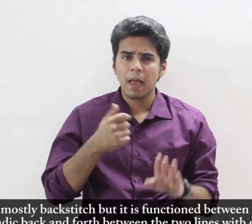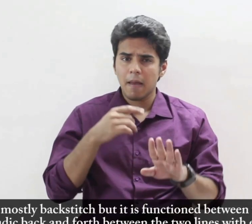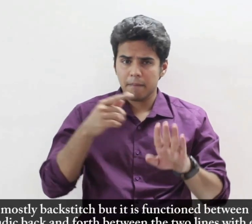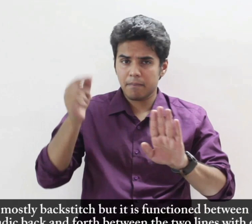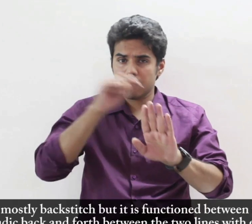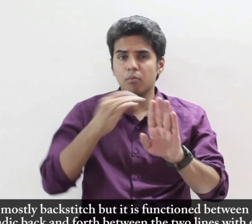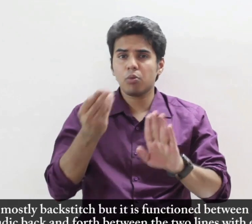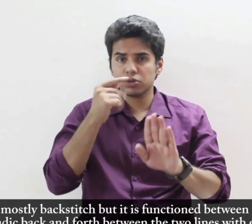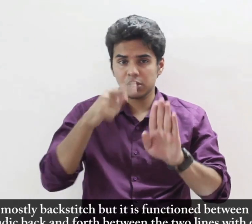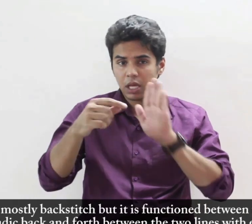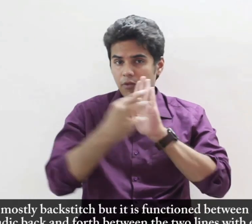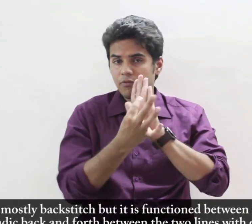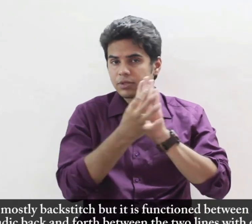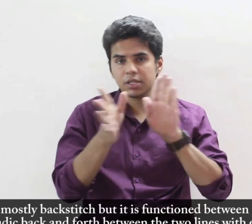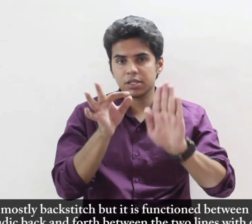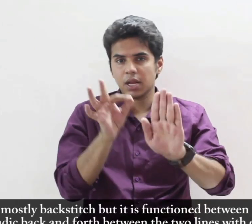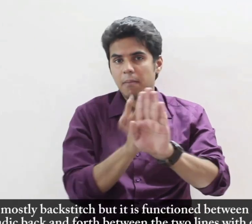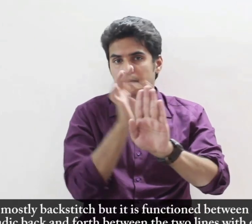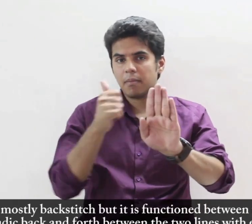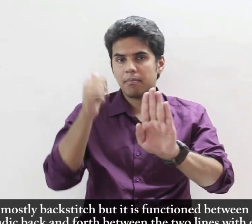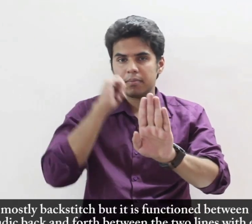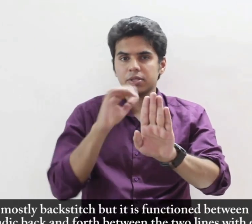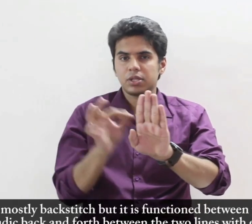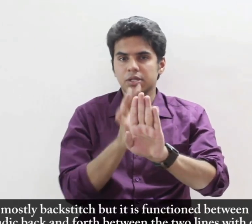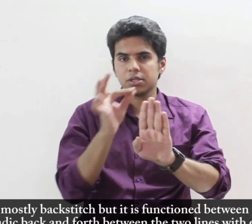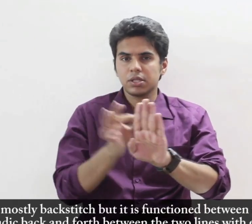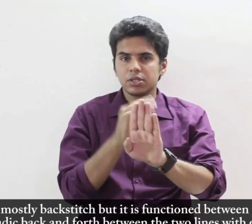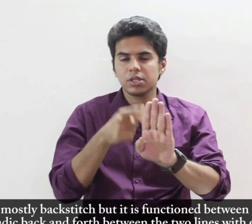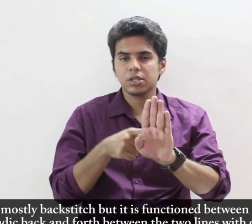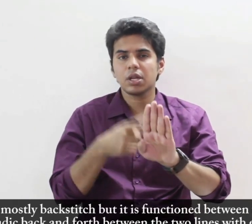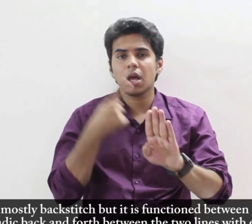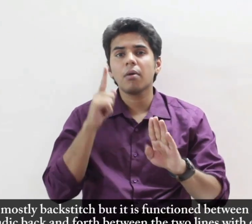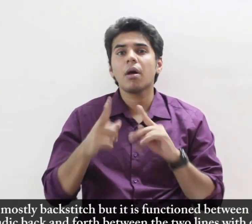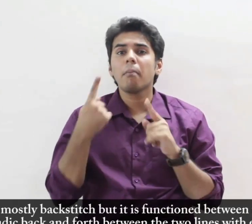It is mostly backstitch, but it is functioned between two lines.